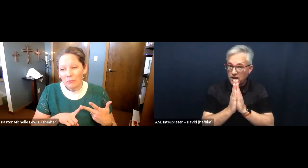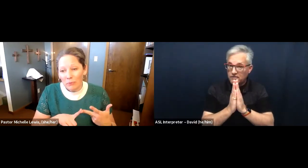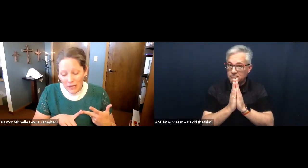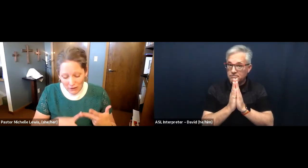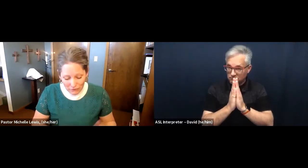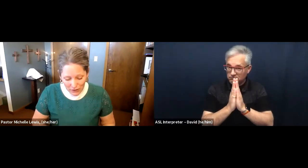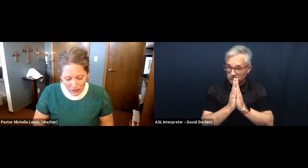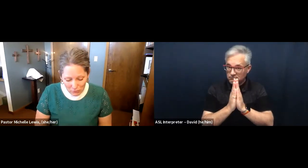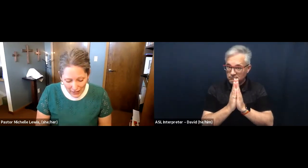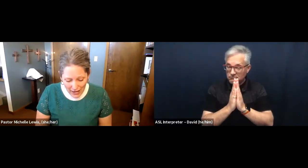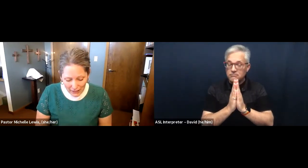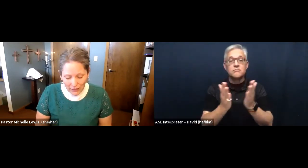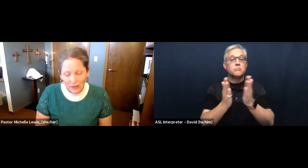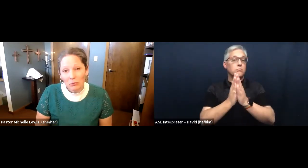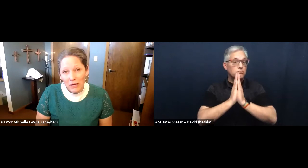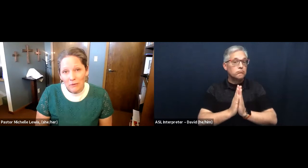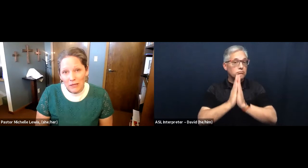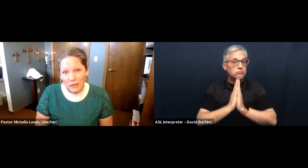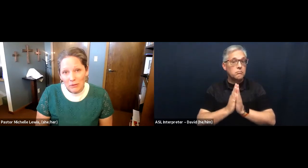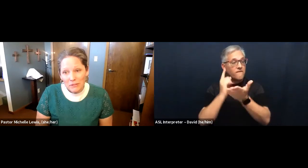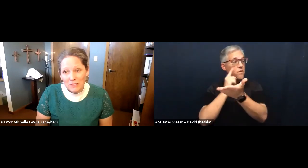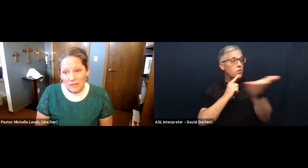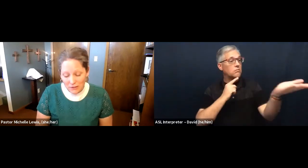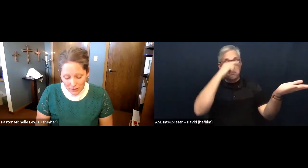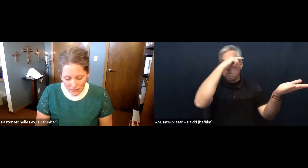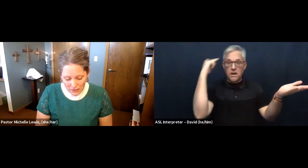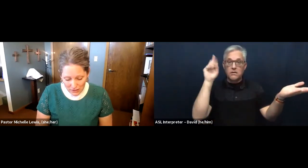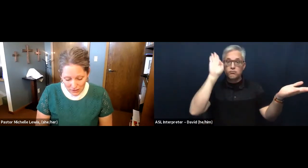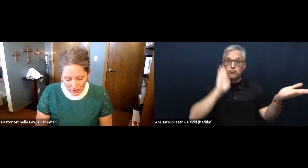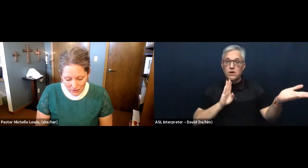We can pray for our Black and our Brown neighbors,